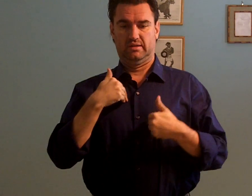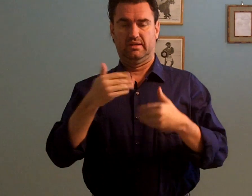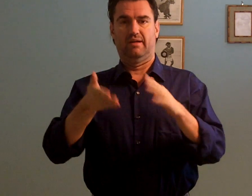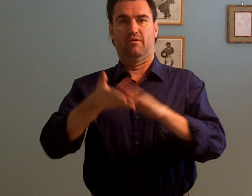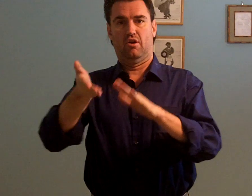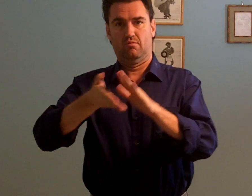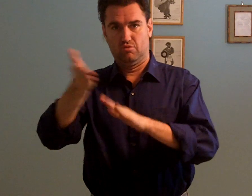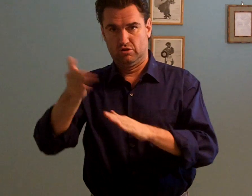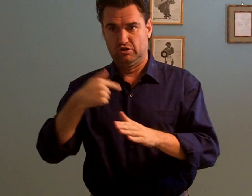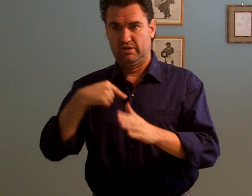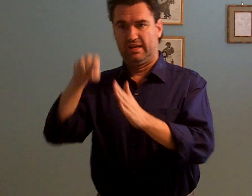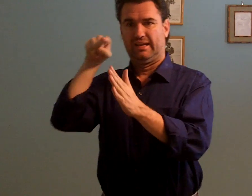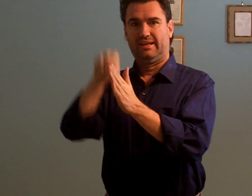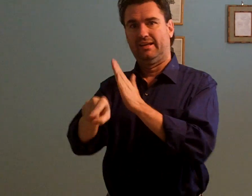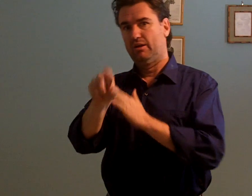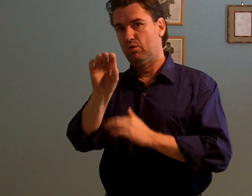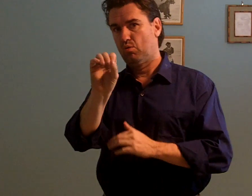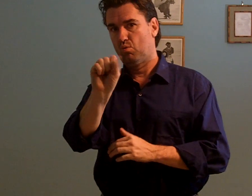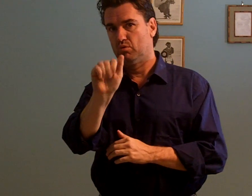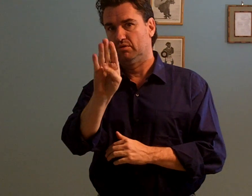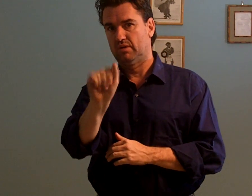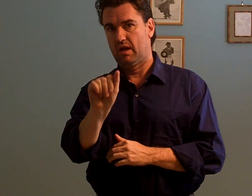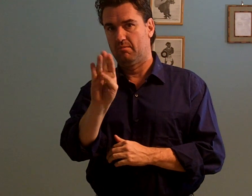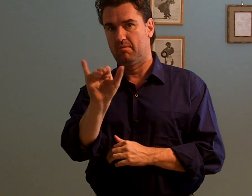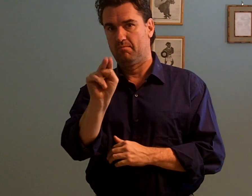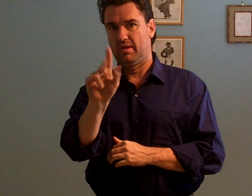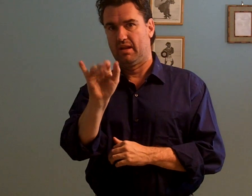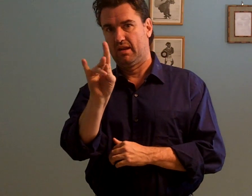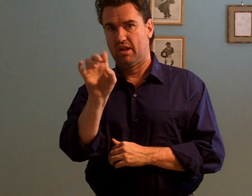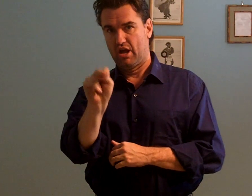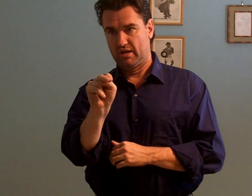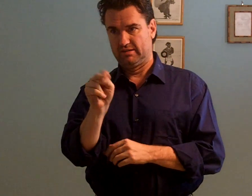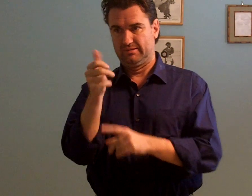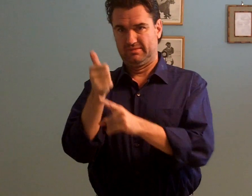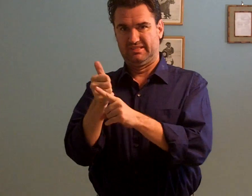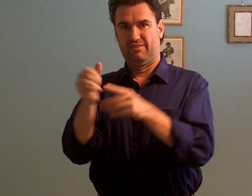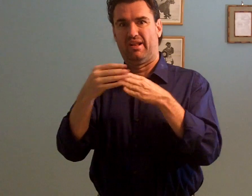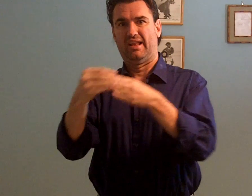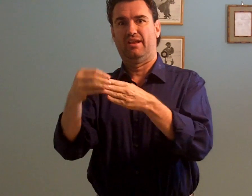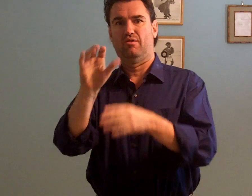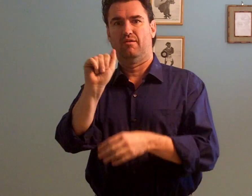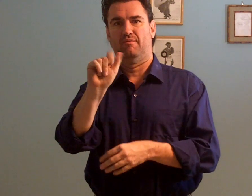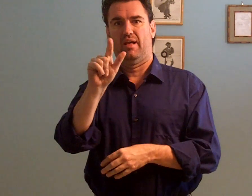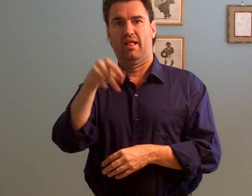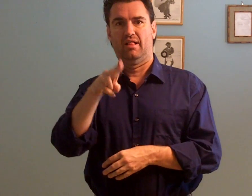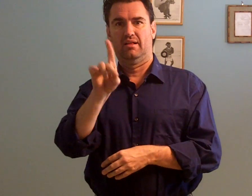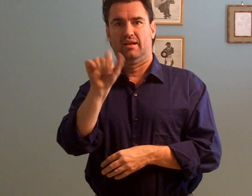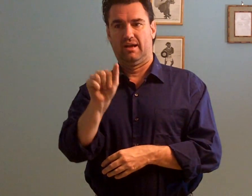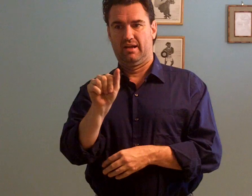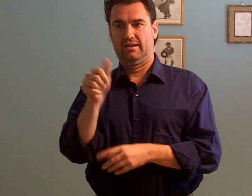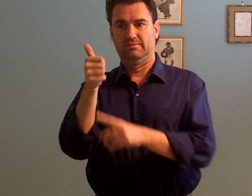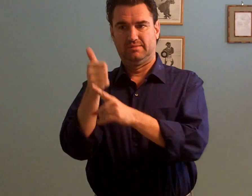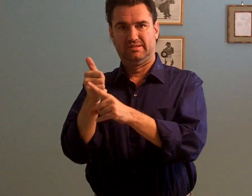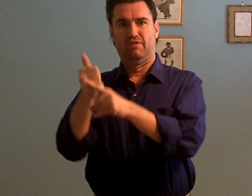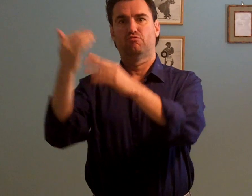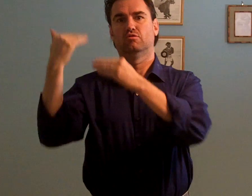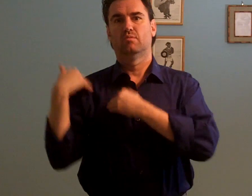of Al-Qaeda, and a terrorist who's responsible for the murder of thousands of innocent men, women, and